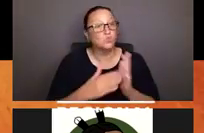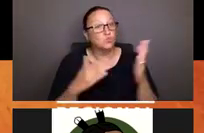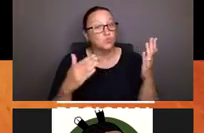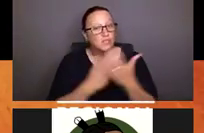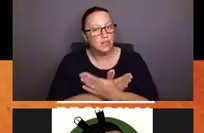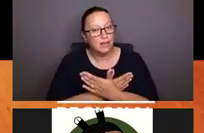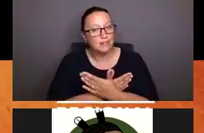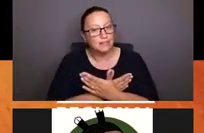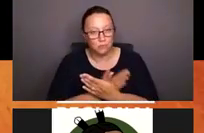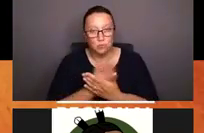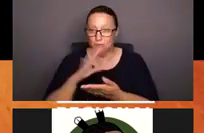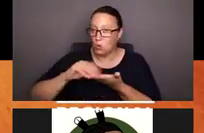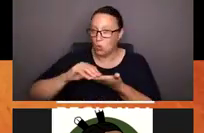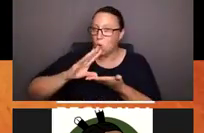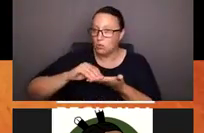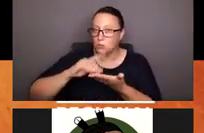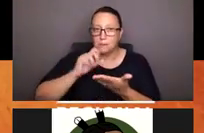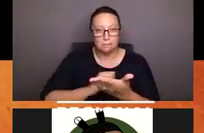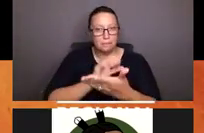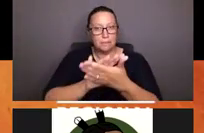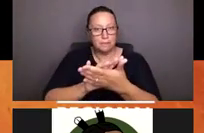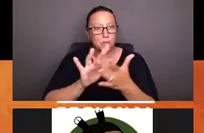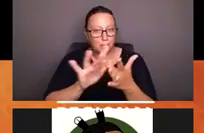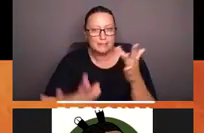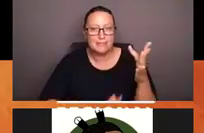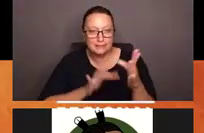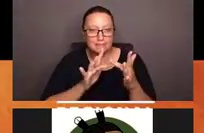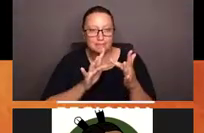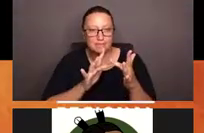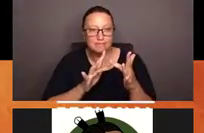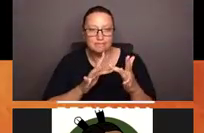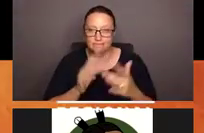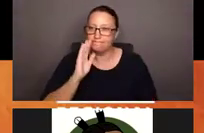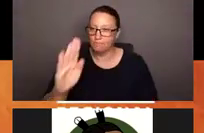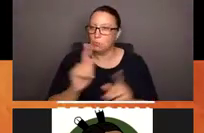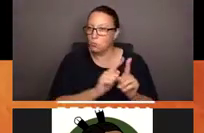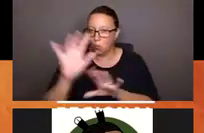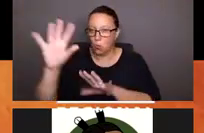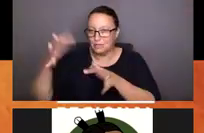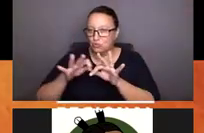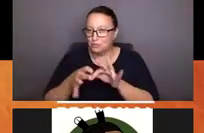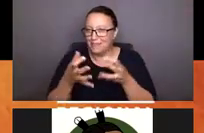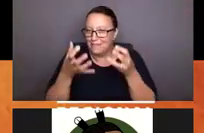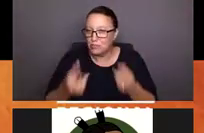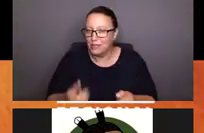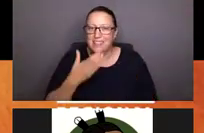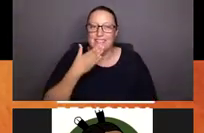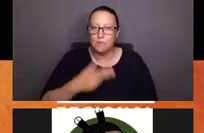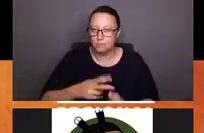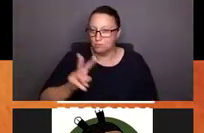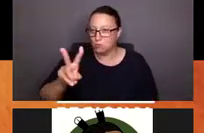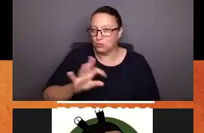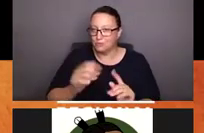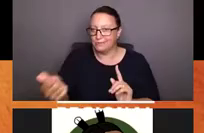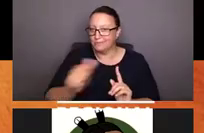being recorded and will be published on our website. The session is also being Auslan interpreted, so thank you to our